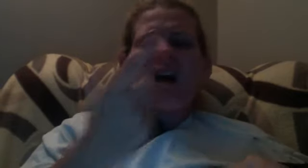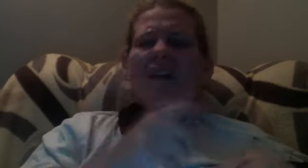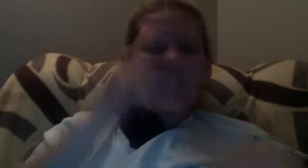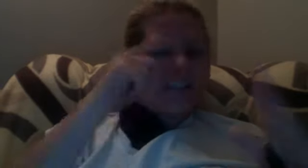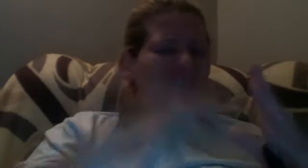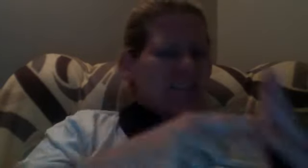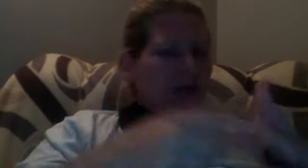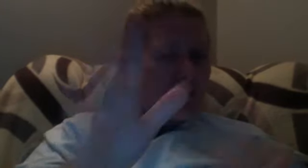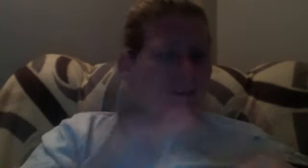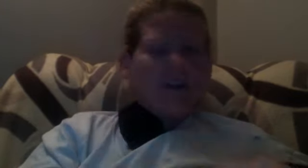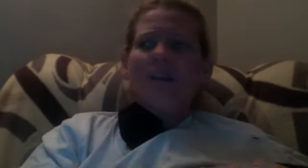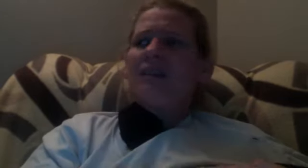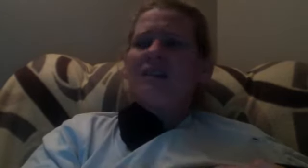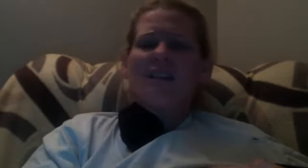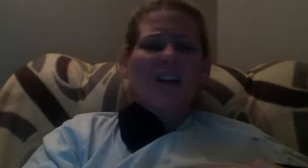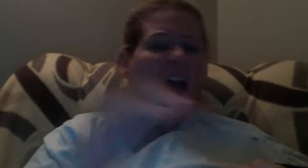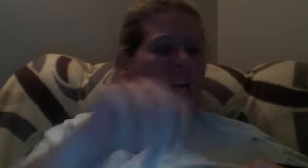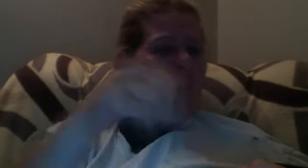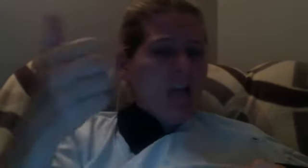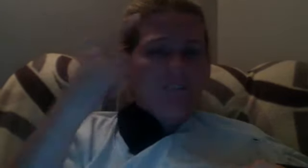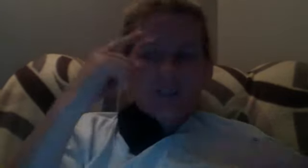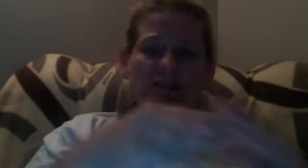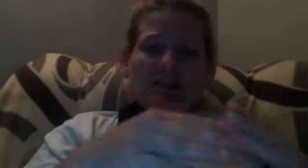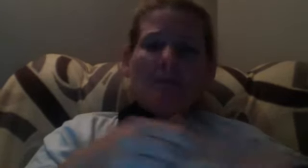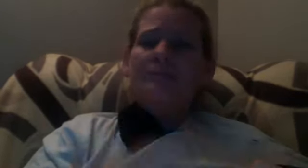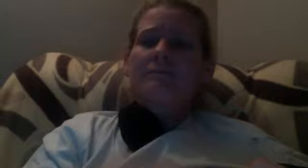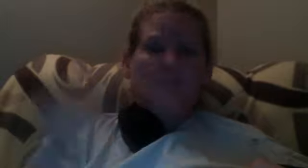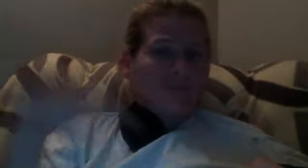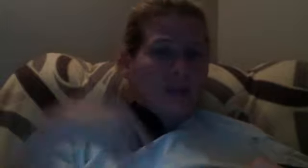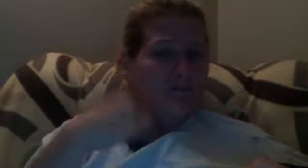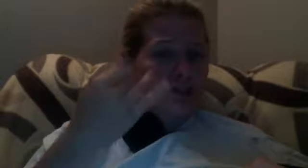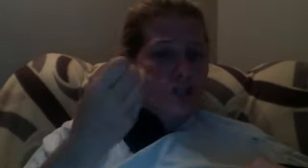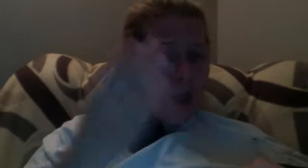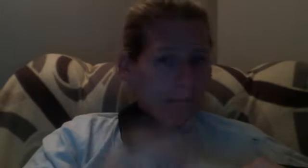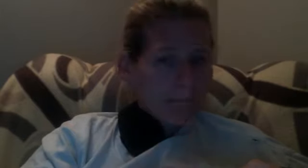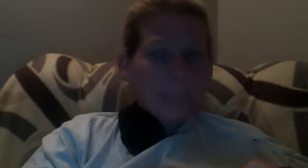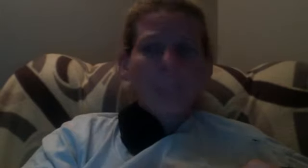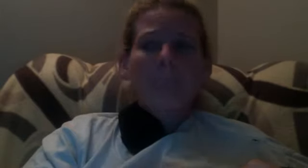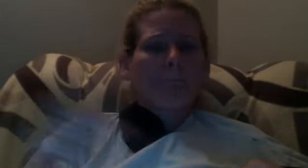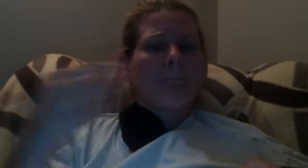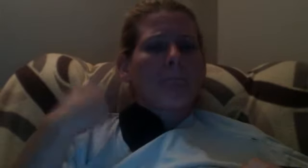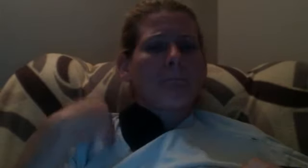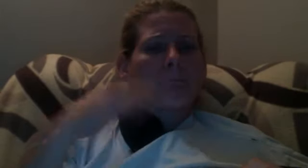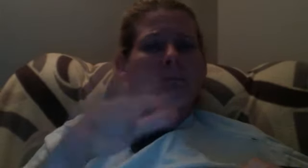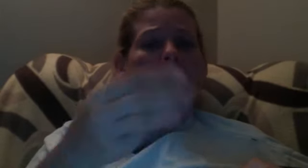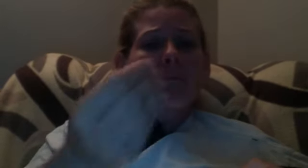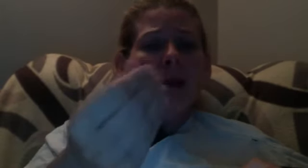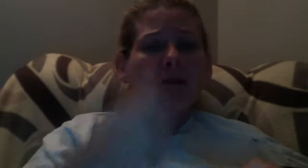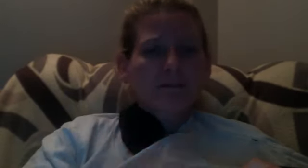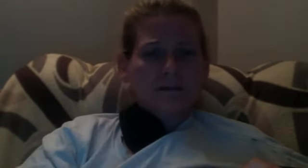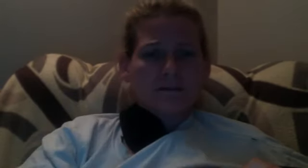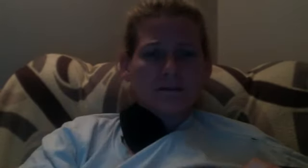Oh. And I'm trying to find out, you know, just basically, is it original? Is it worth restoring? Trying to get a professional